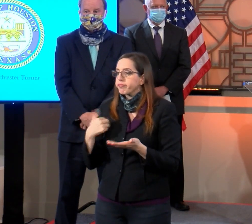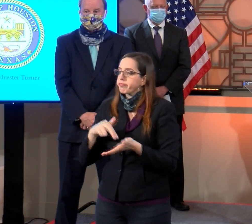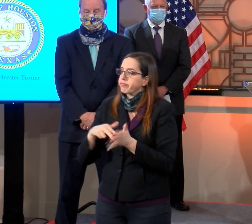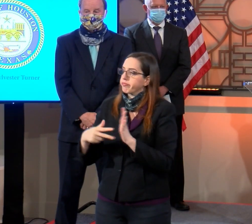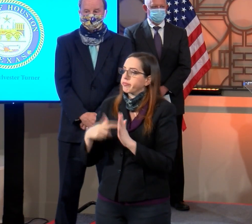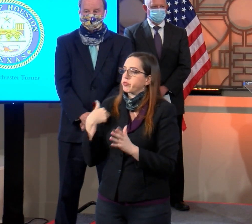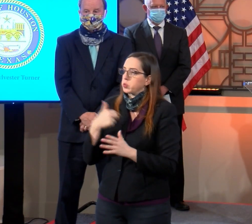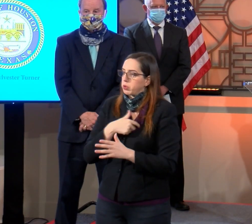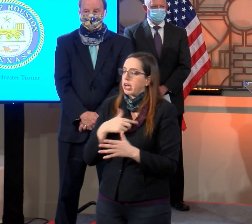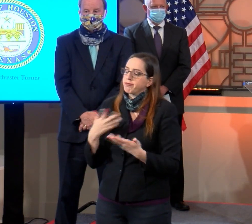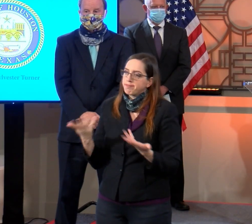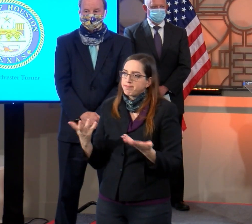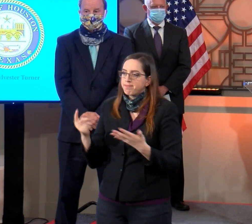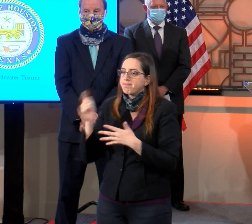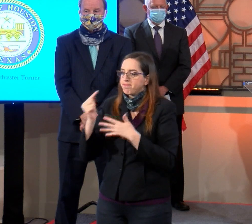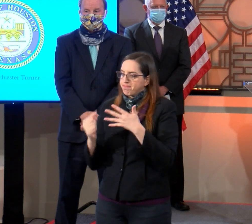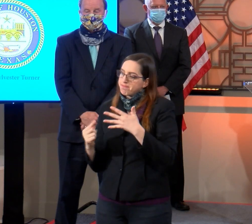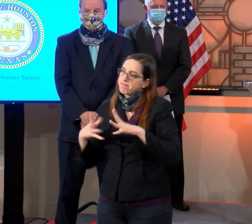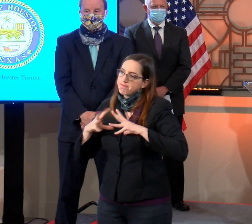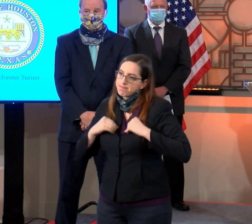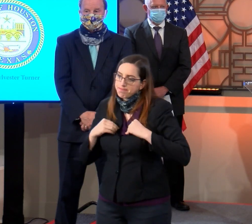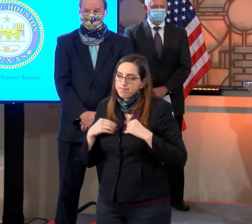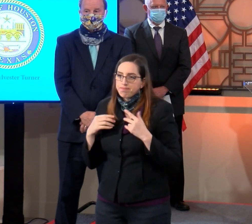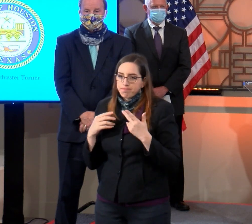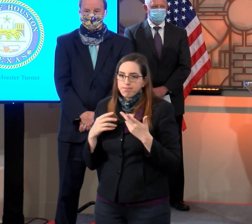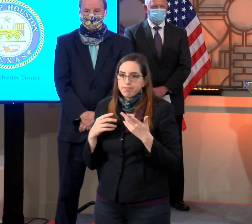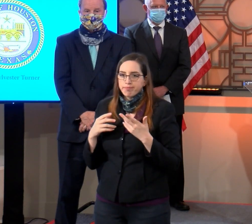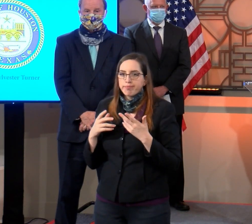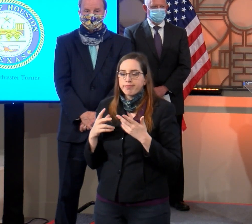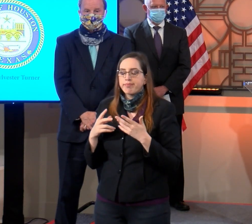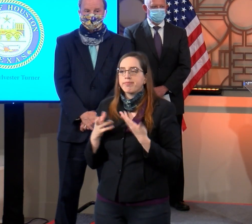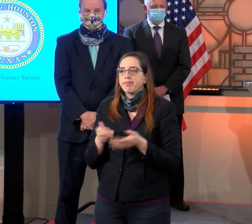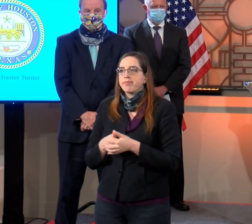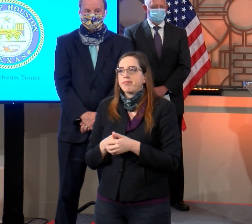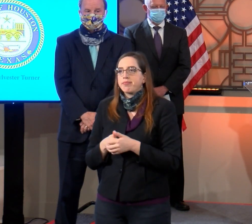take these measures, the ability to